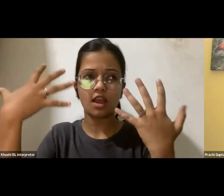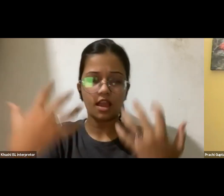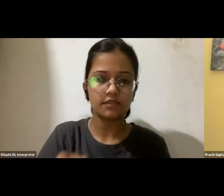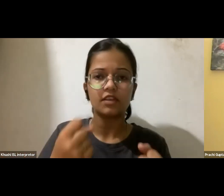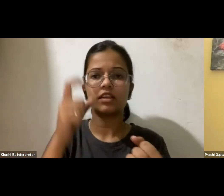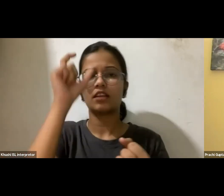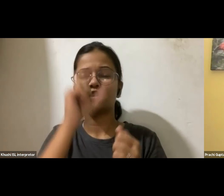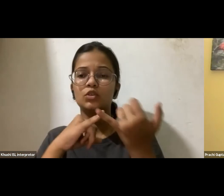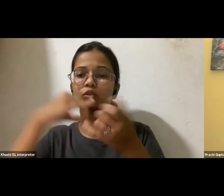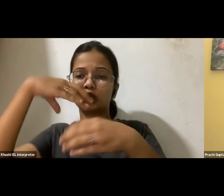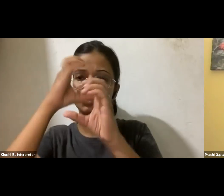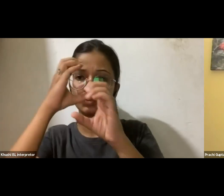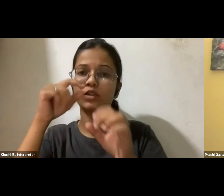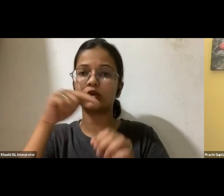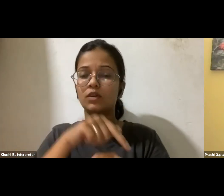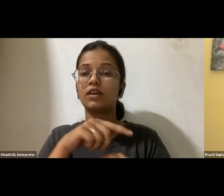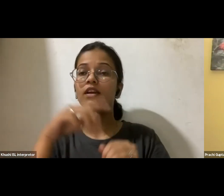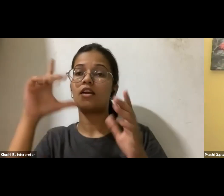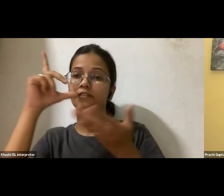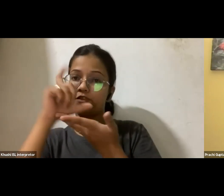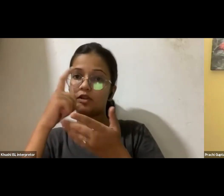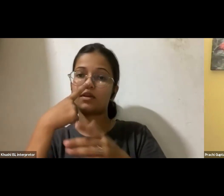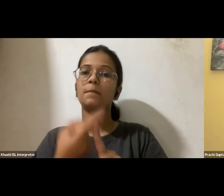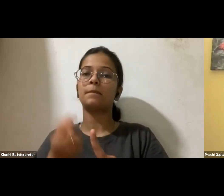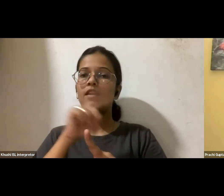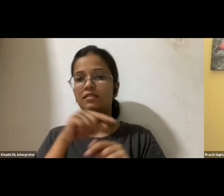a studio, and we do have a photograph by her.